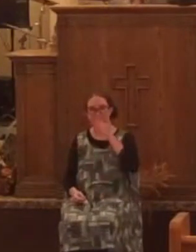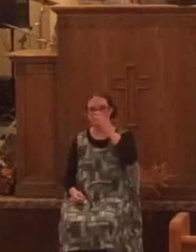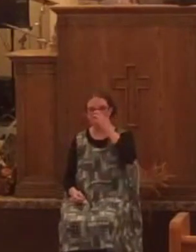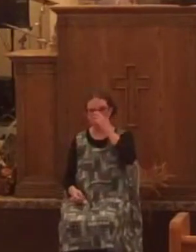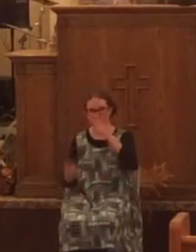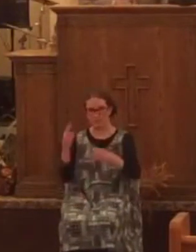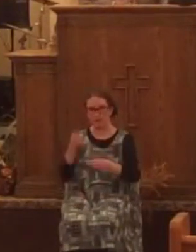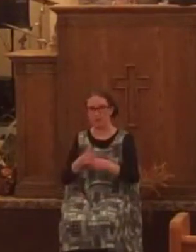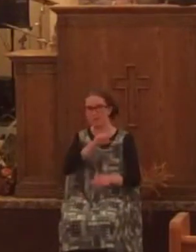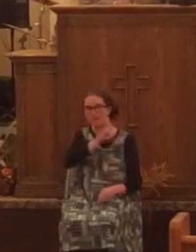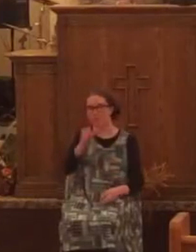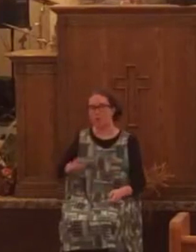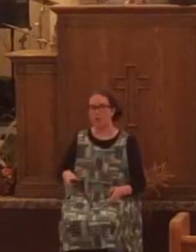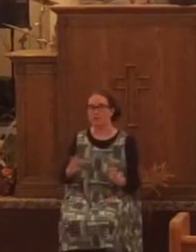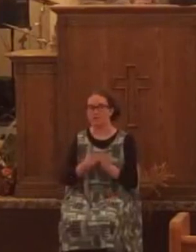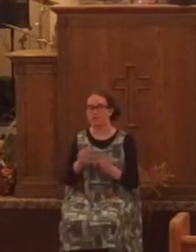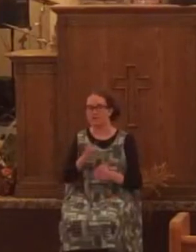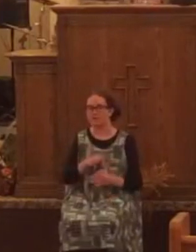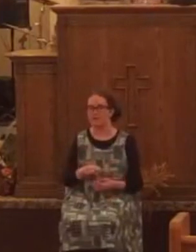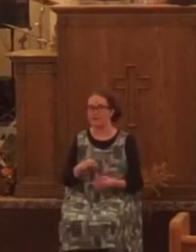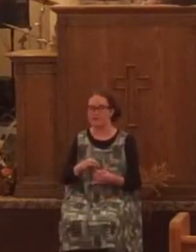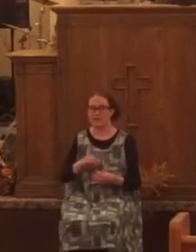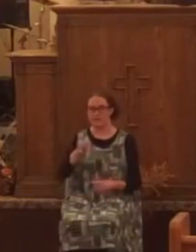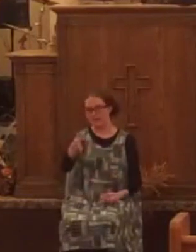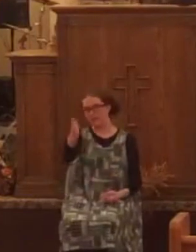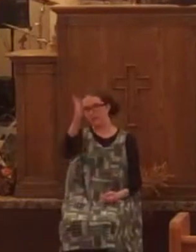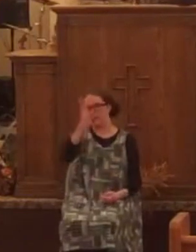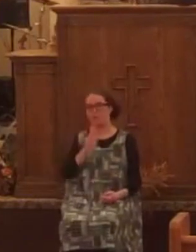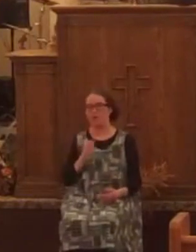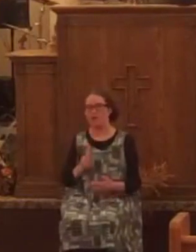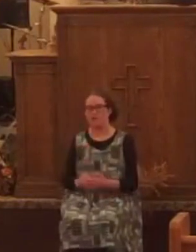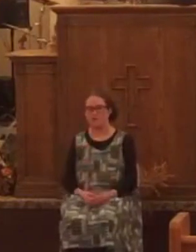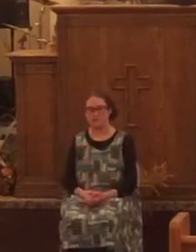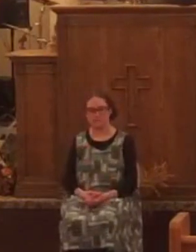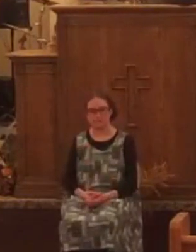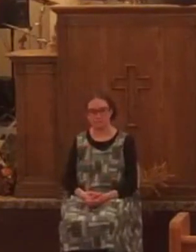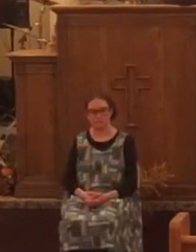In the name of the Lord Jesus and by the Spirit of our God.